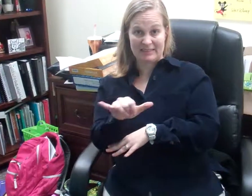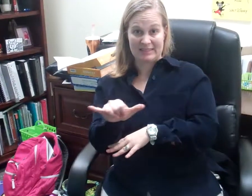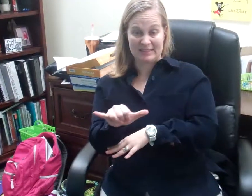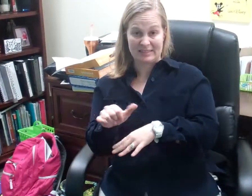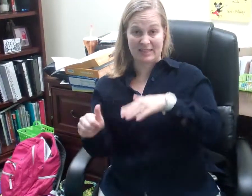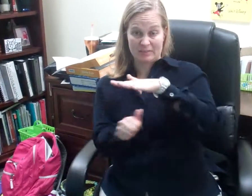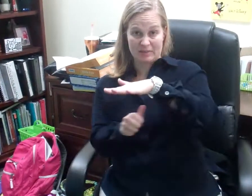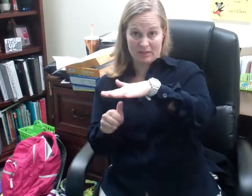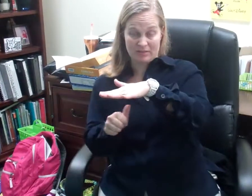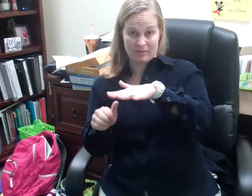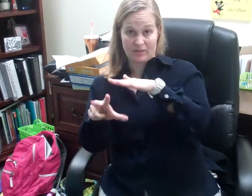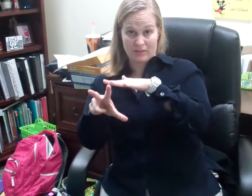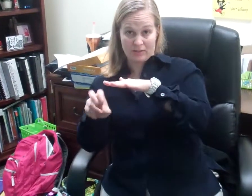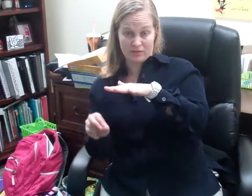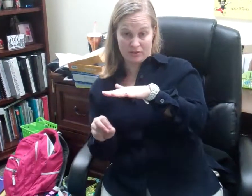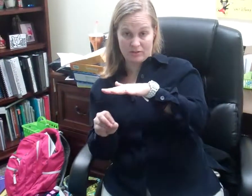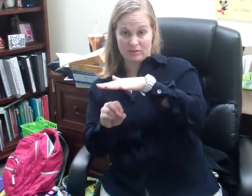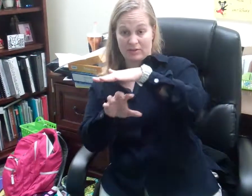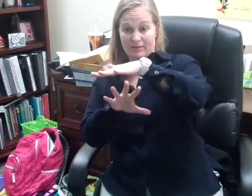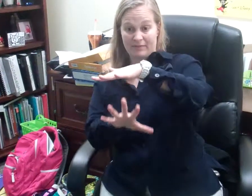this 5 by 6.